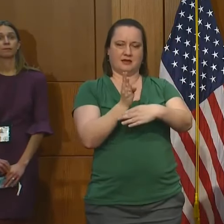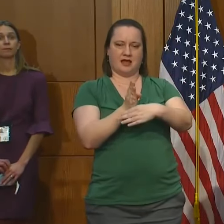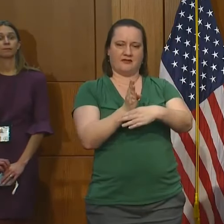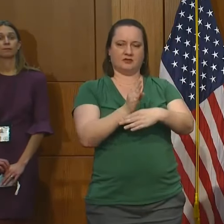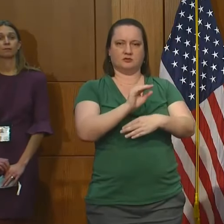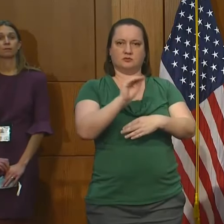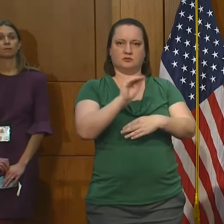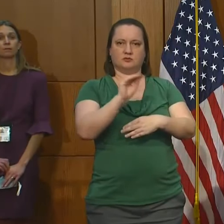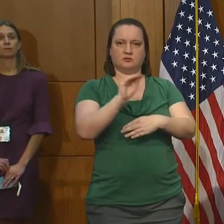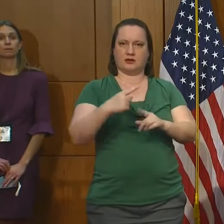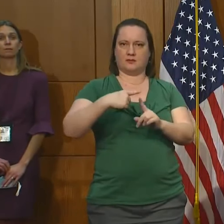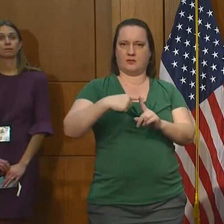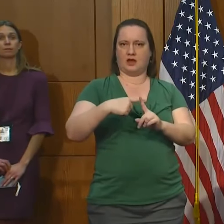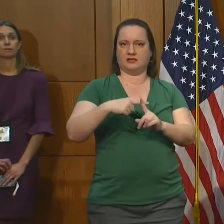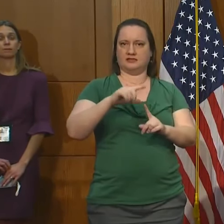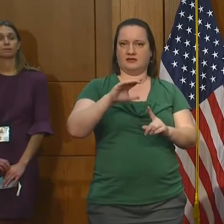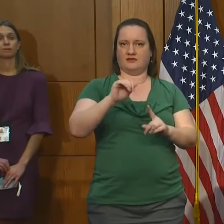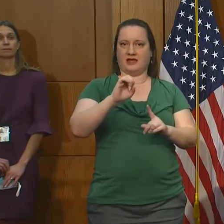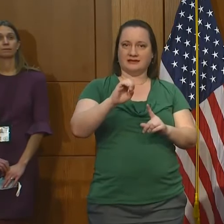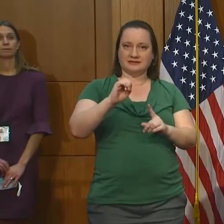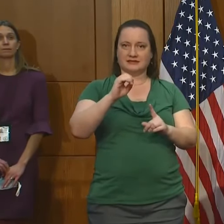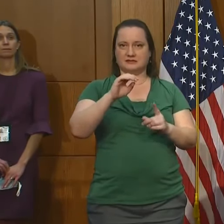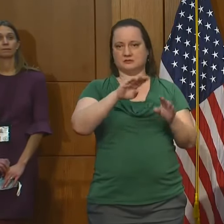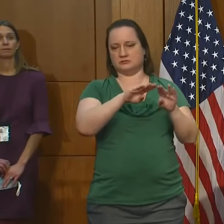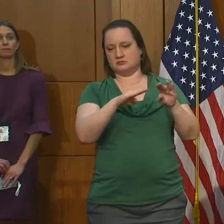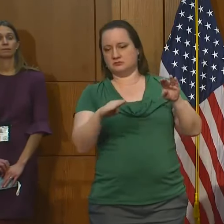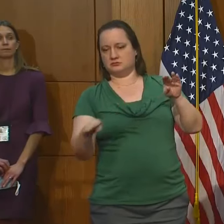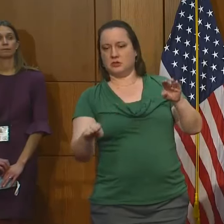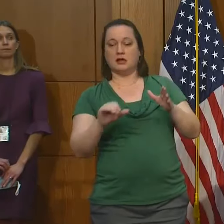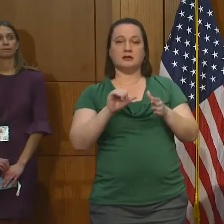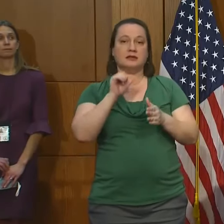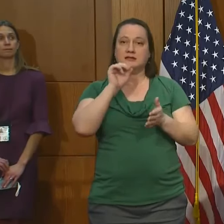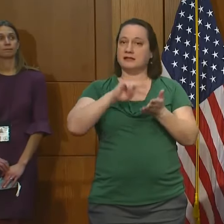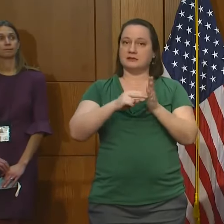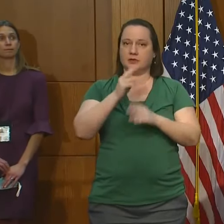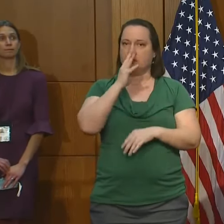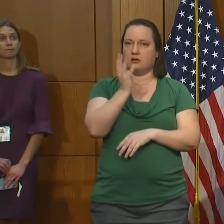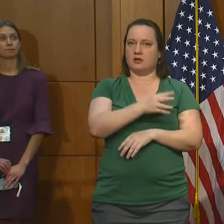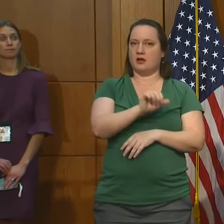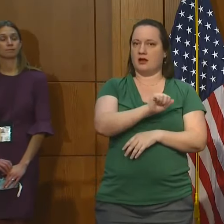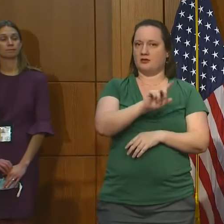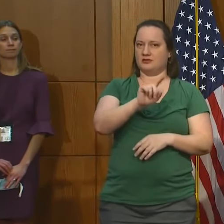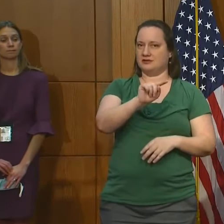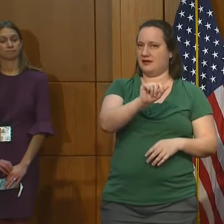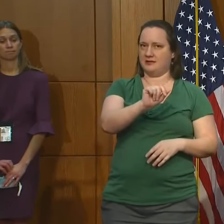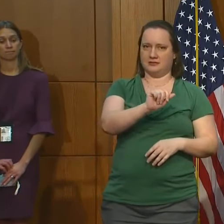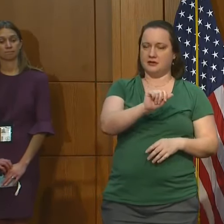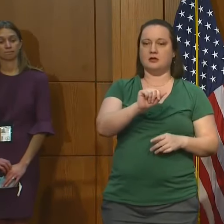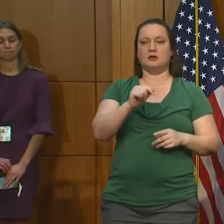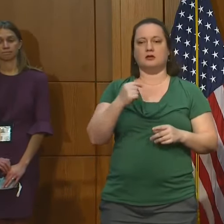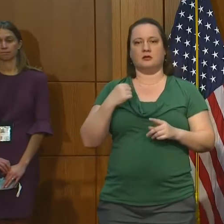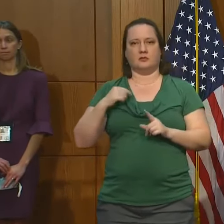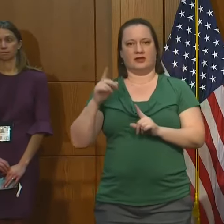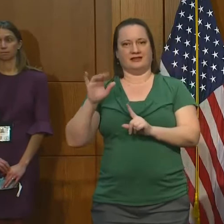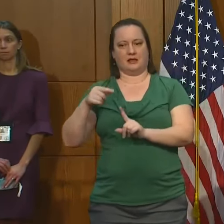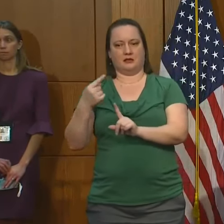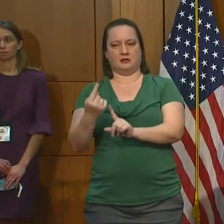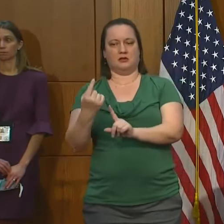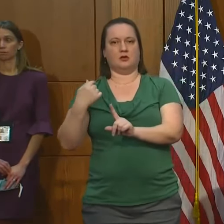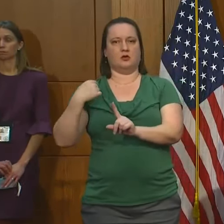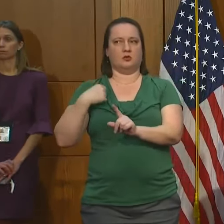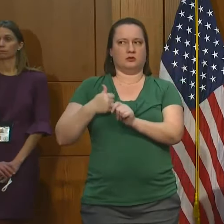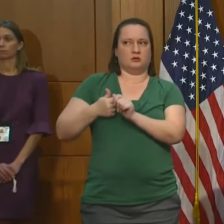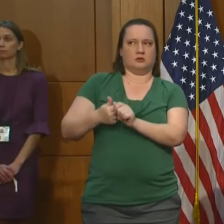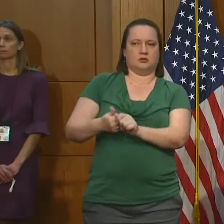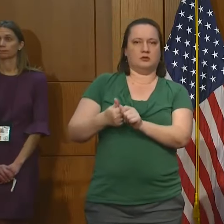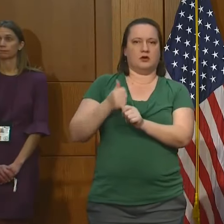down. And so that doesn't mean we're ignoring other models, other sets of data. But that's certainly one that we've been able to follow